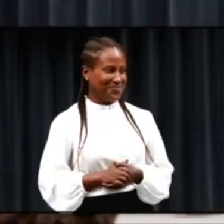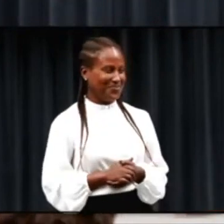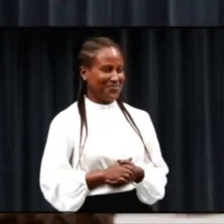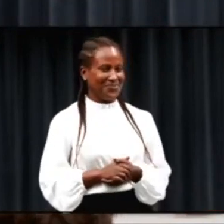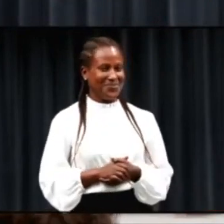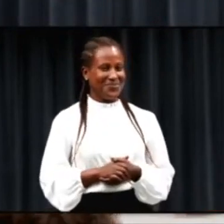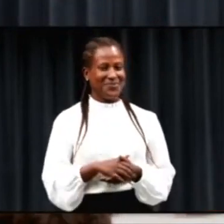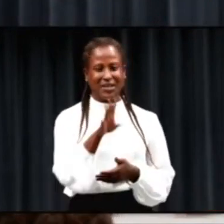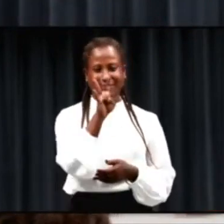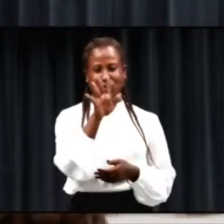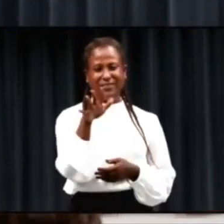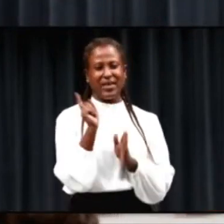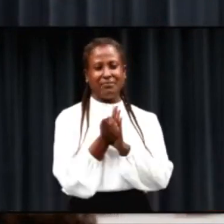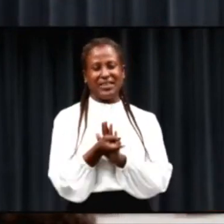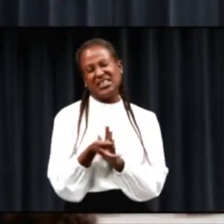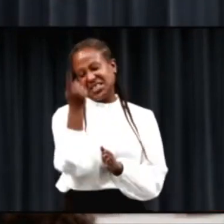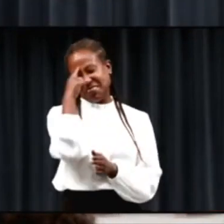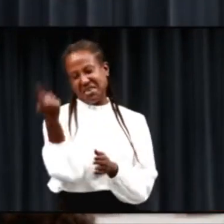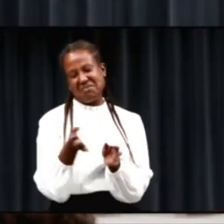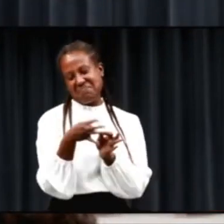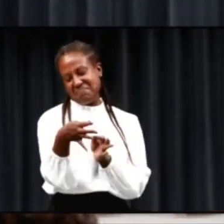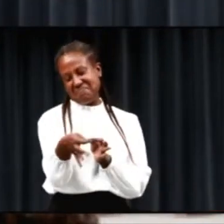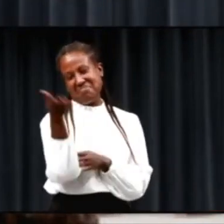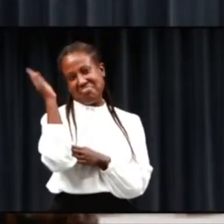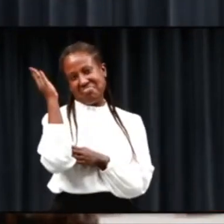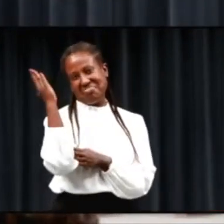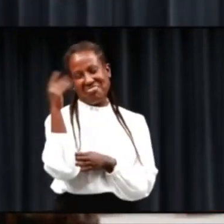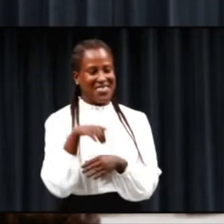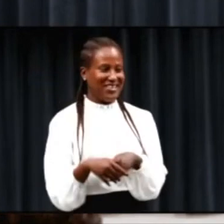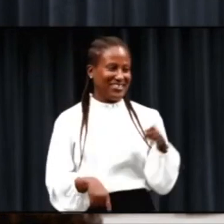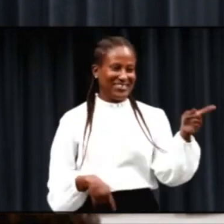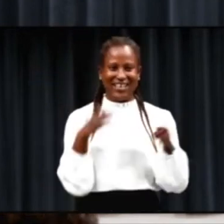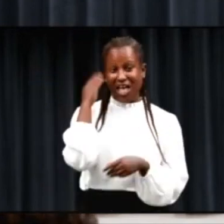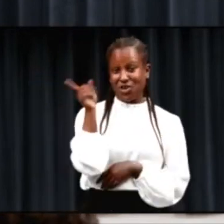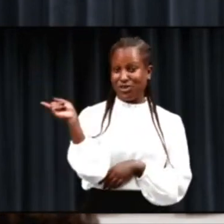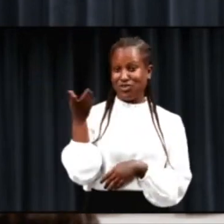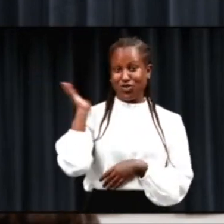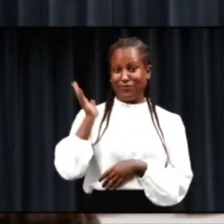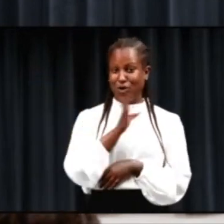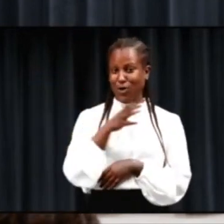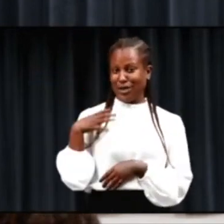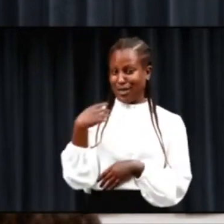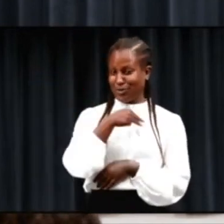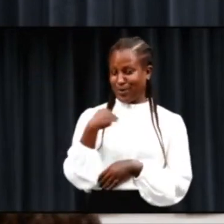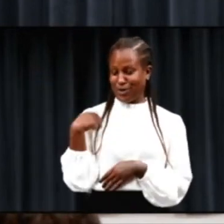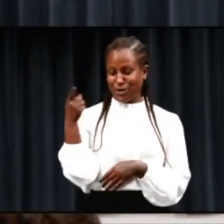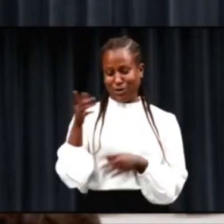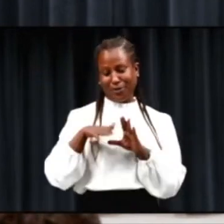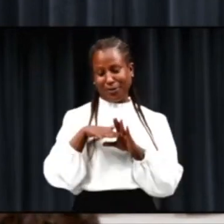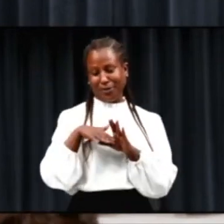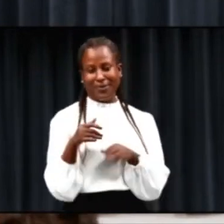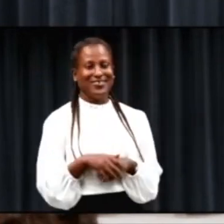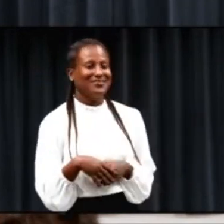This shouldn't take more than about 45 minutes. I was about to say, you're a former council member. Exactly.